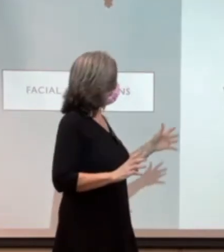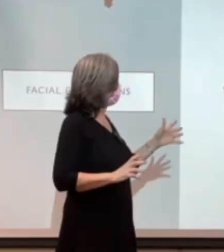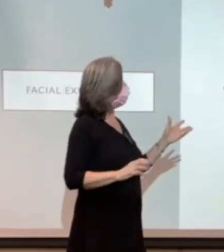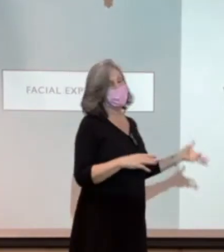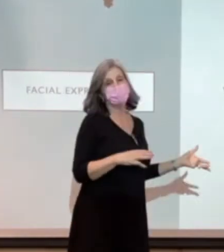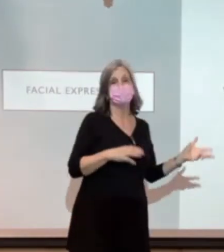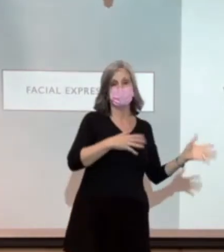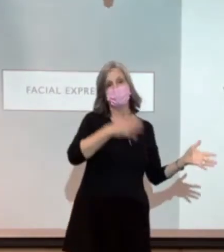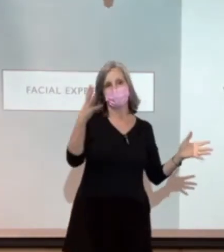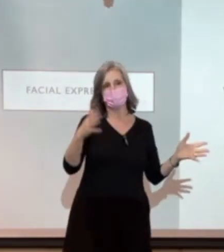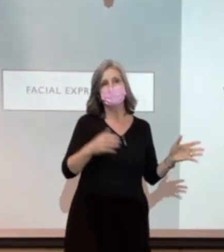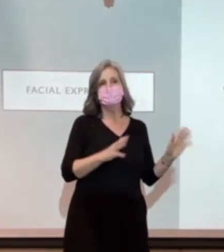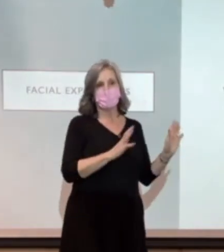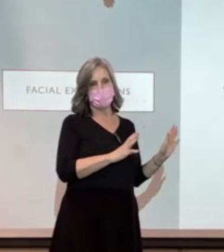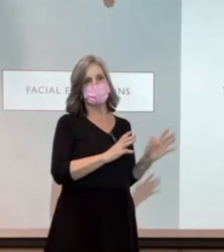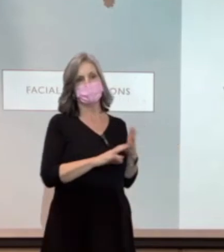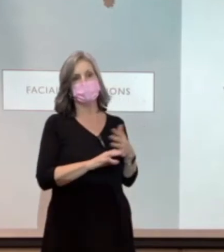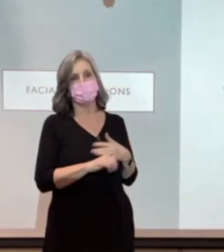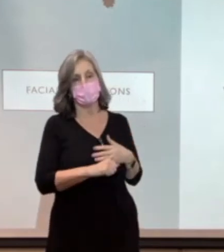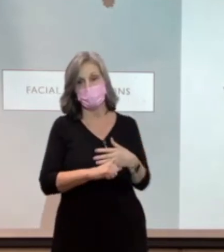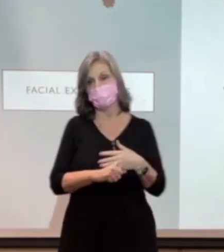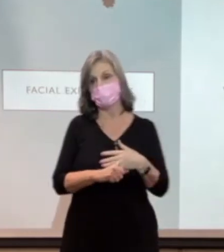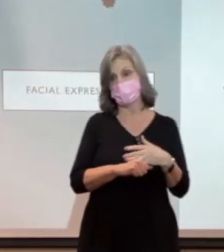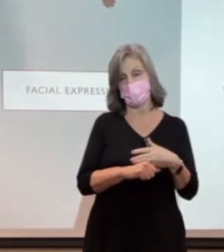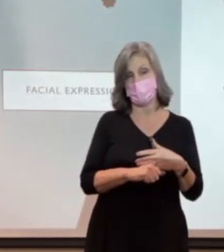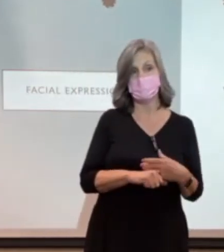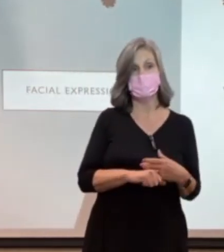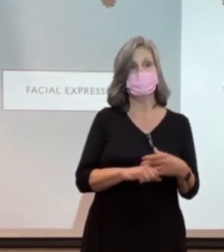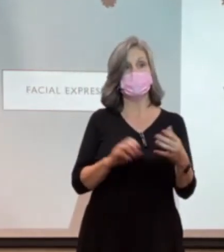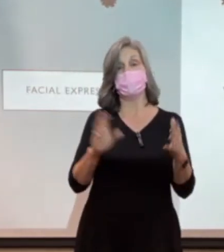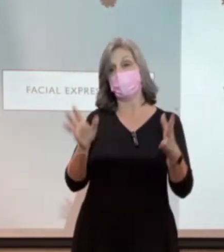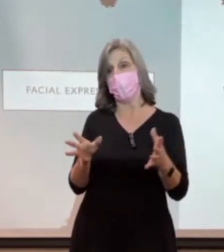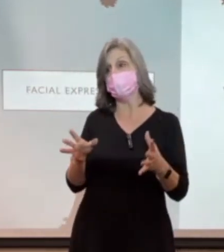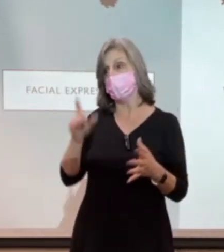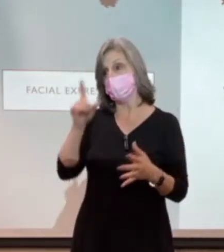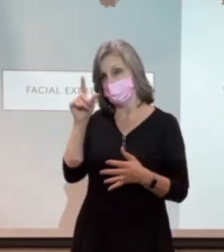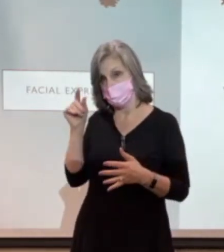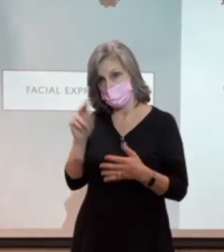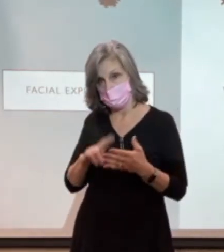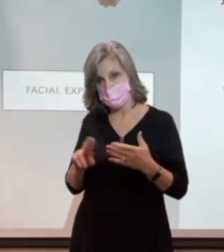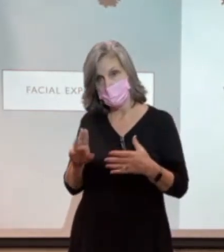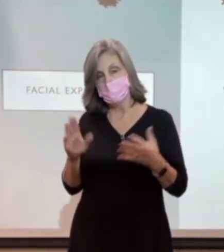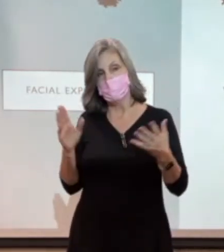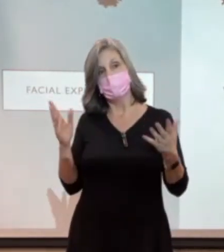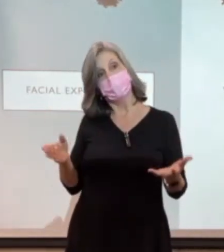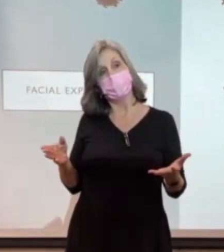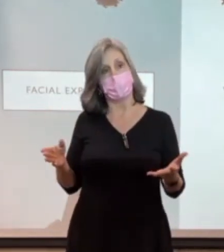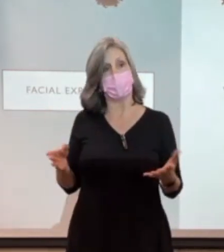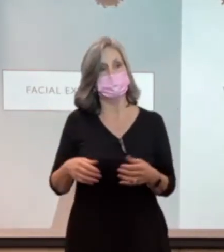into the cinema world, and he produced the Deaf University, which is about Gallaudet University. If you don't know what Gallaudet